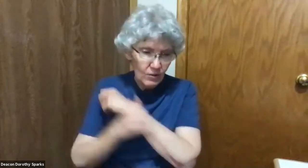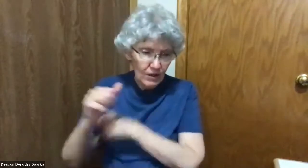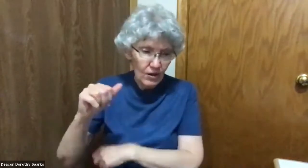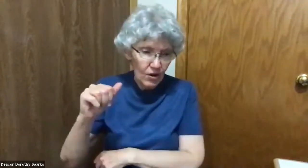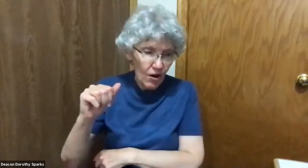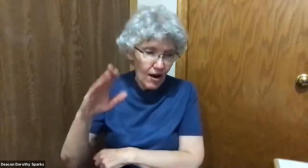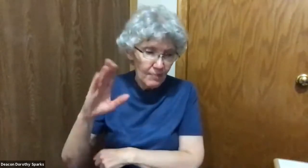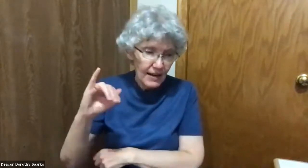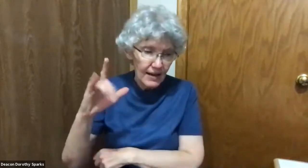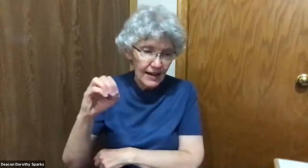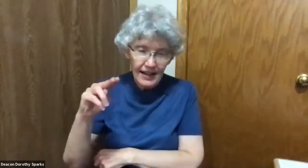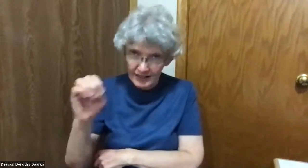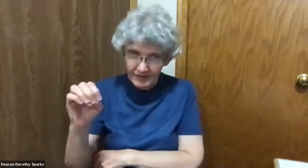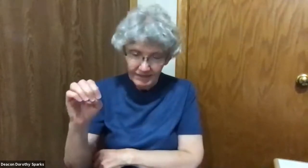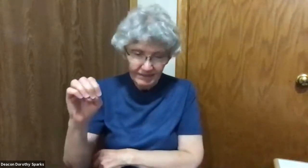Trachonitis,